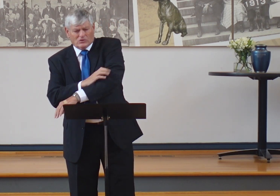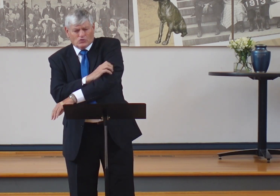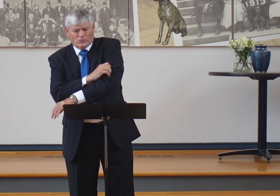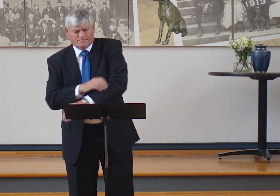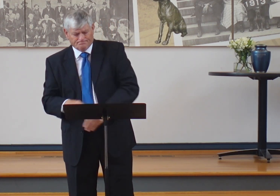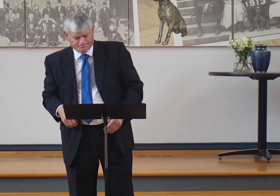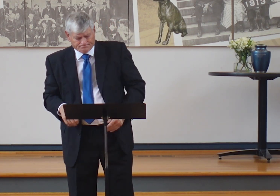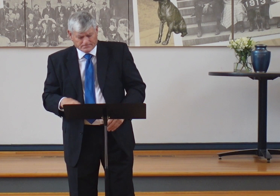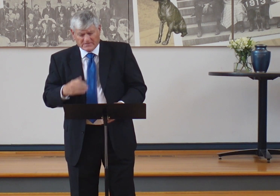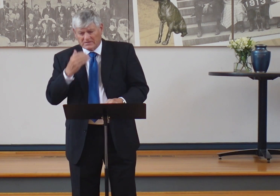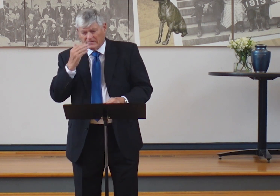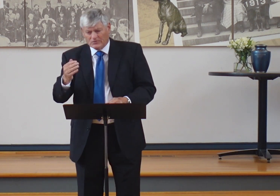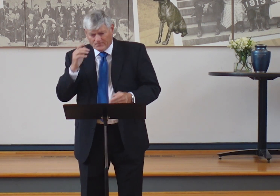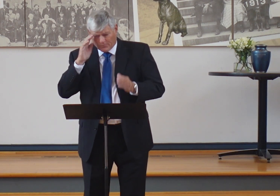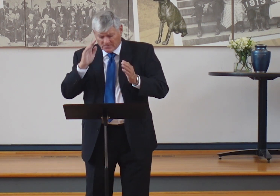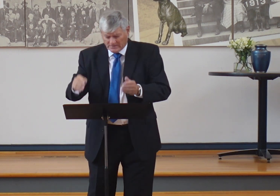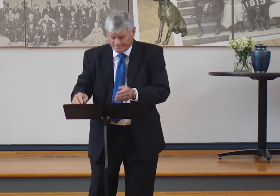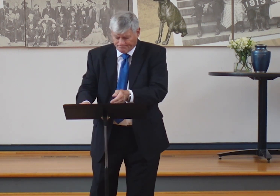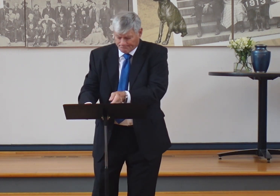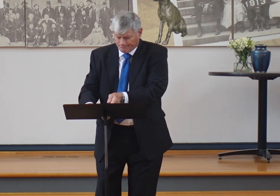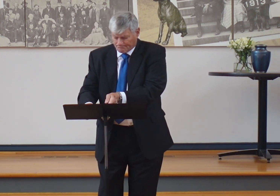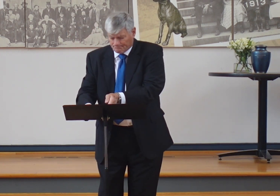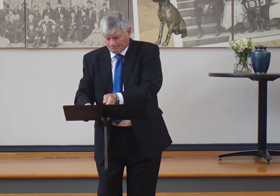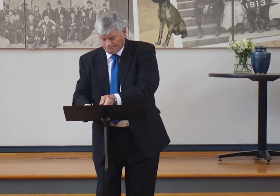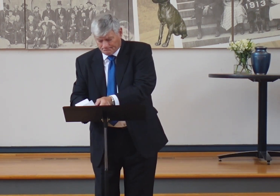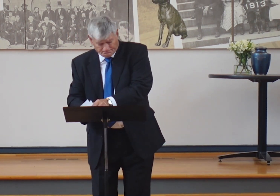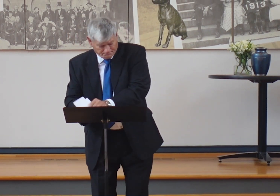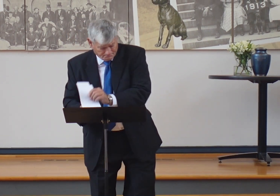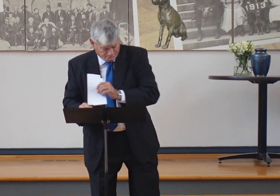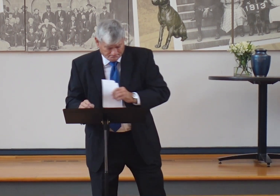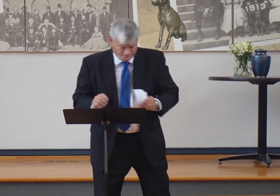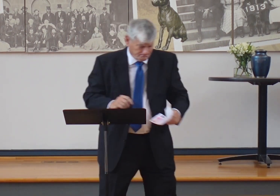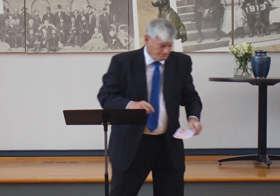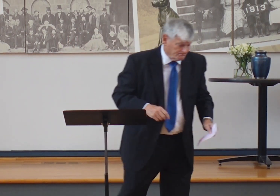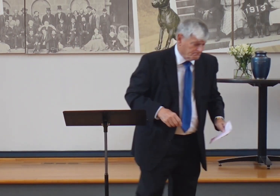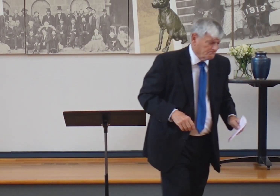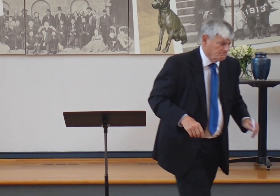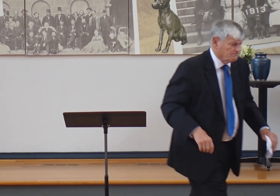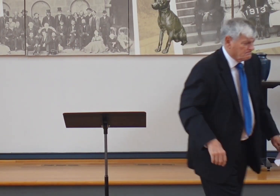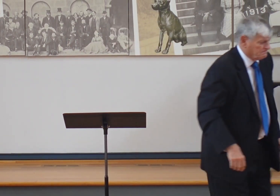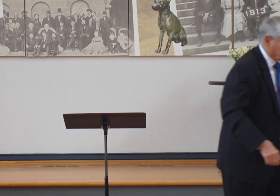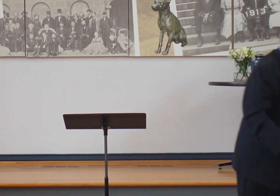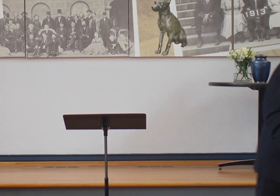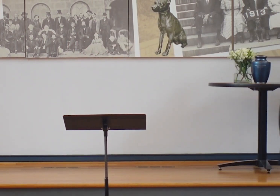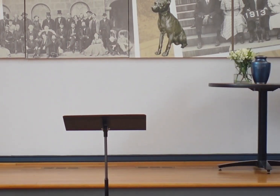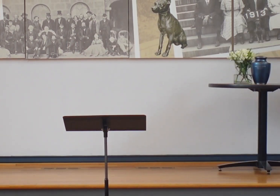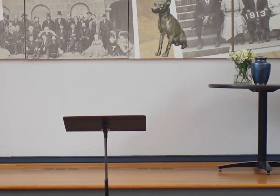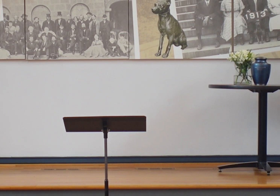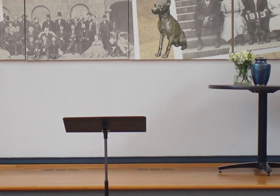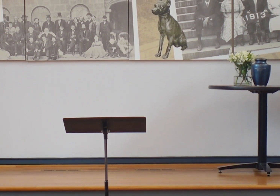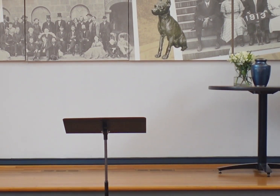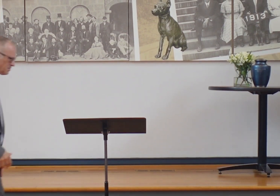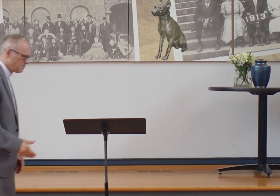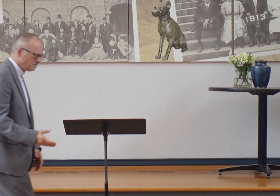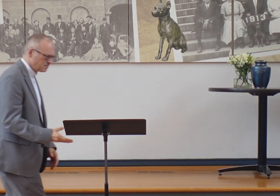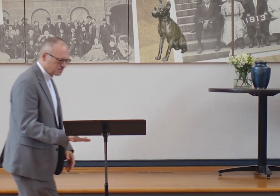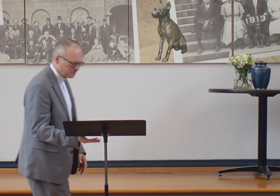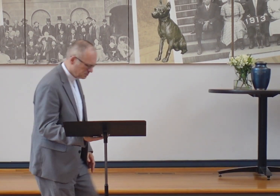battle to cancer. So it is very, very difficult for me to lose my sister and my wife.